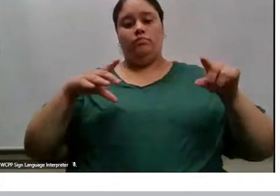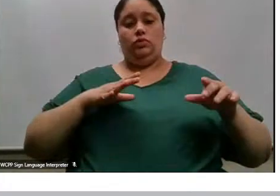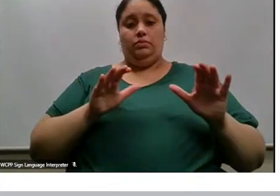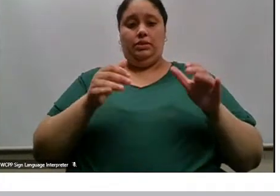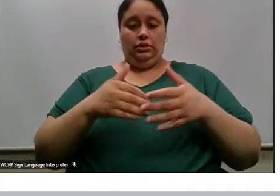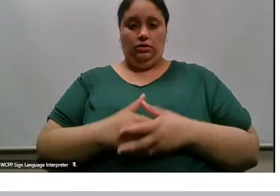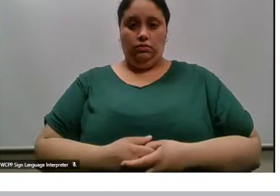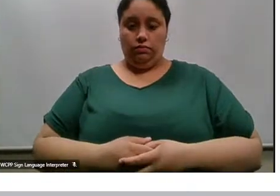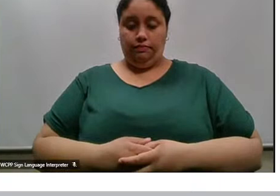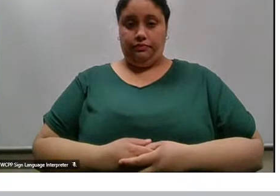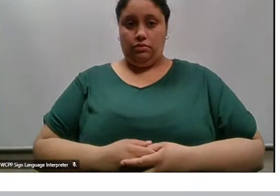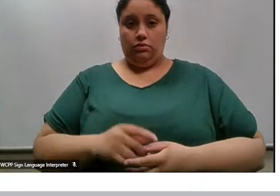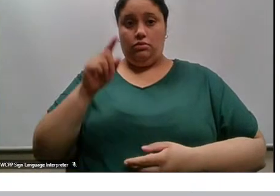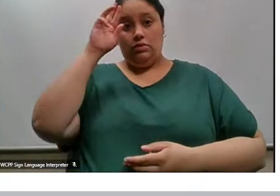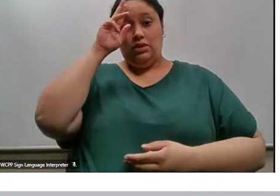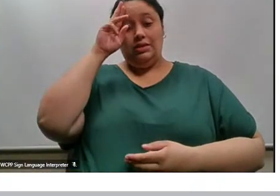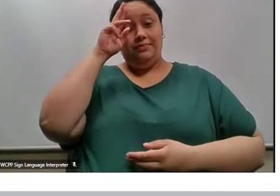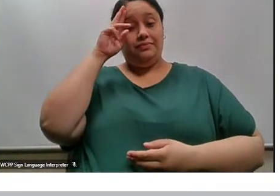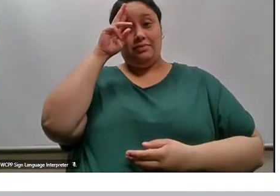The reason for his